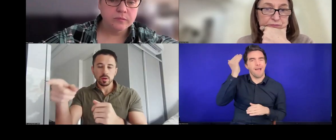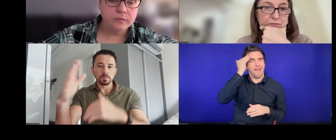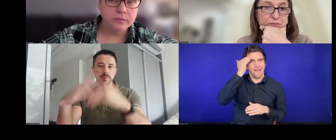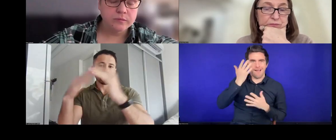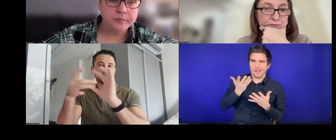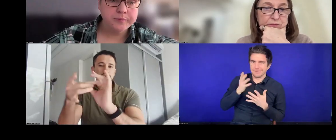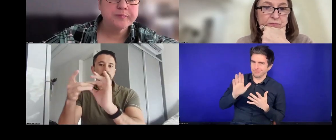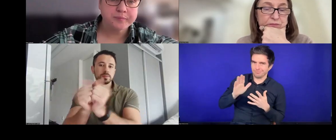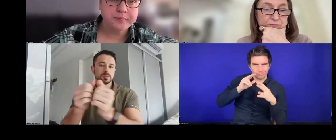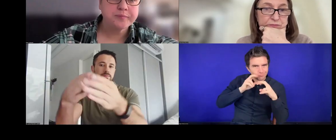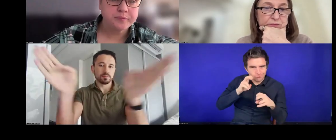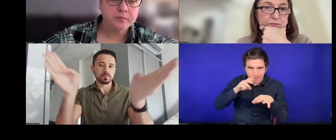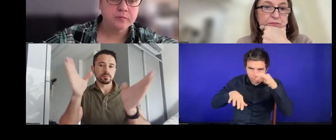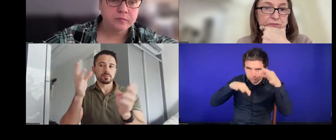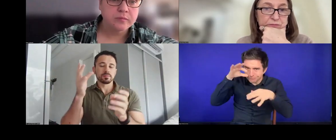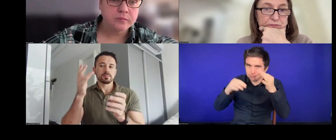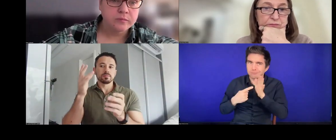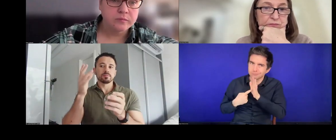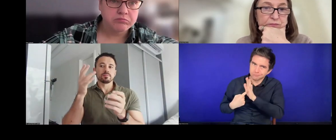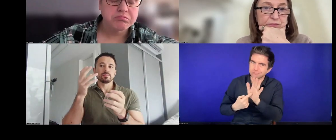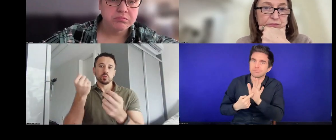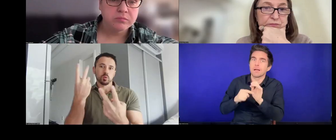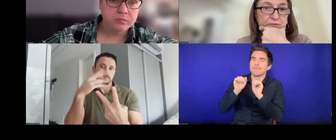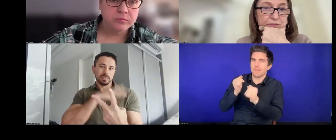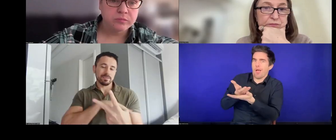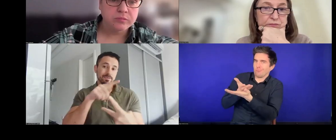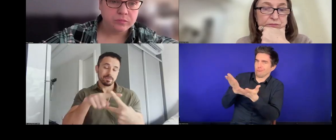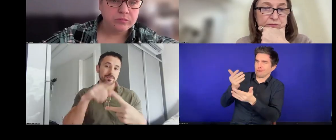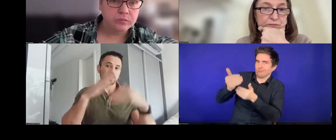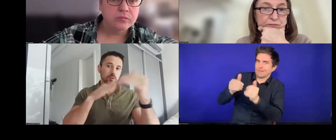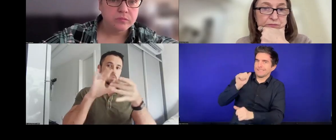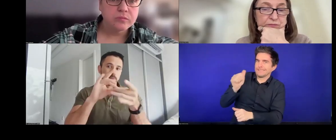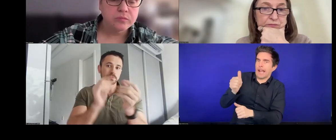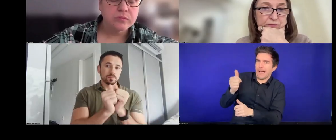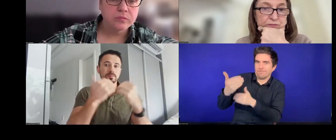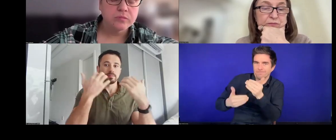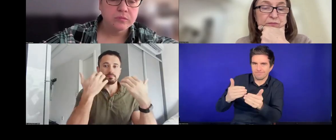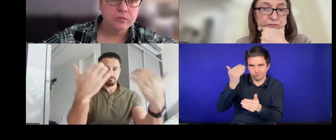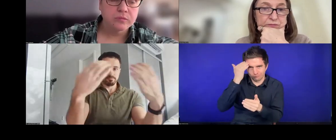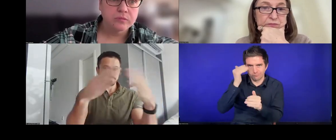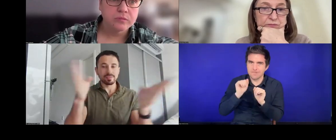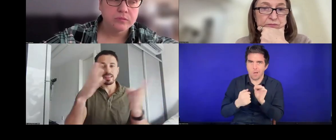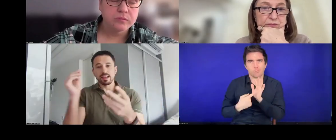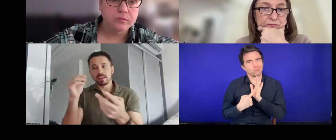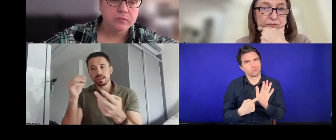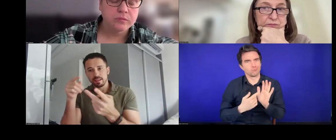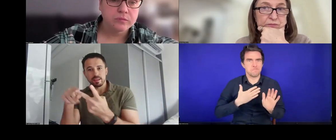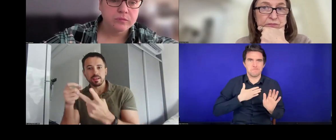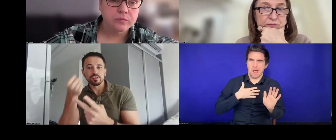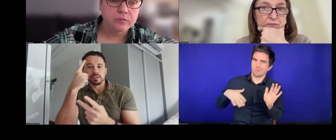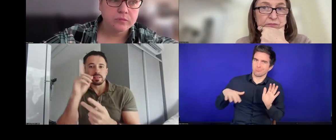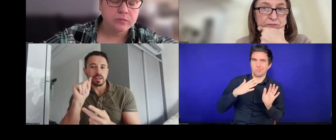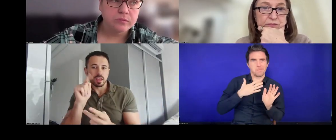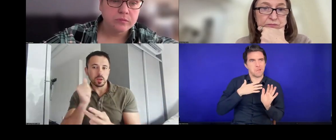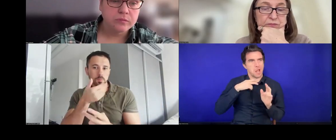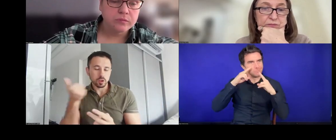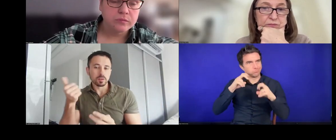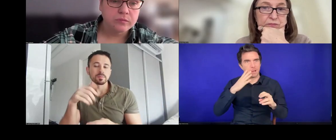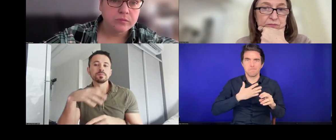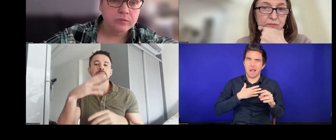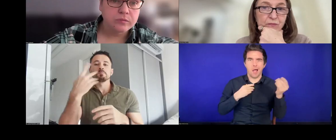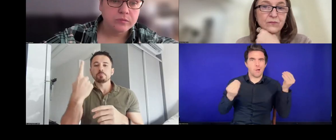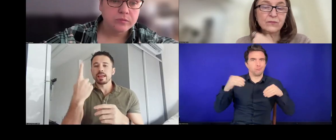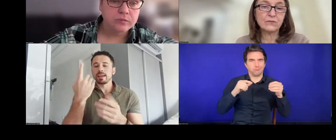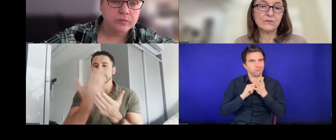my findings and the findings of the National Deaf Needs Survey. And so it has multiple benefits. You build